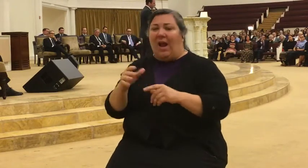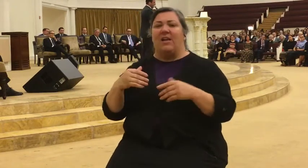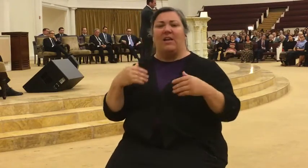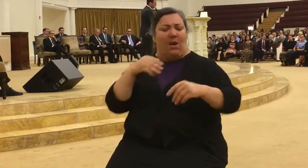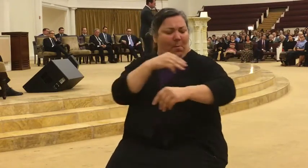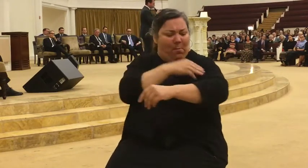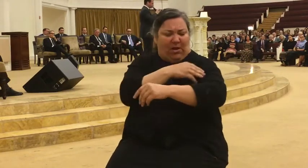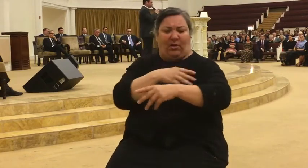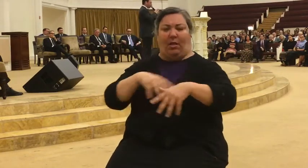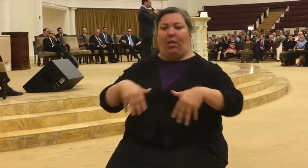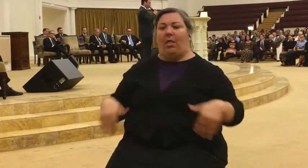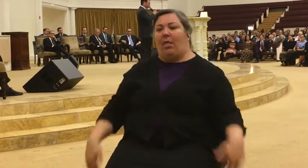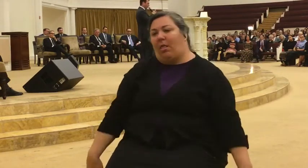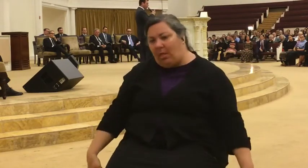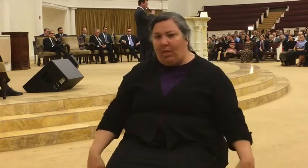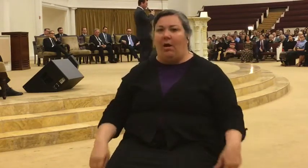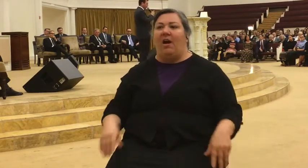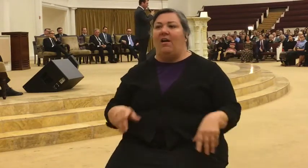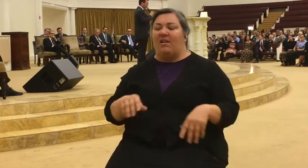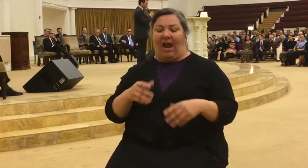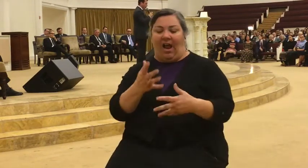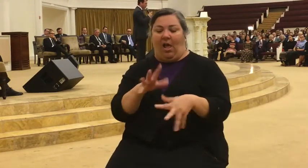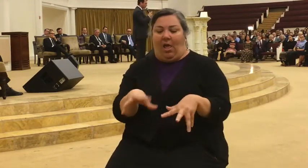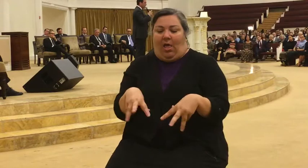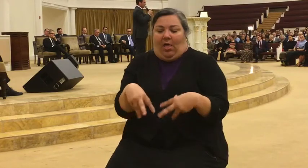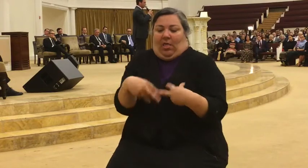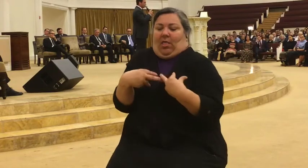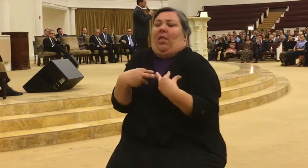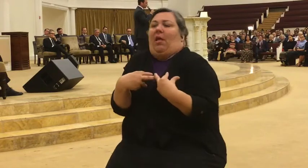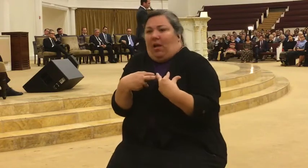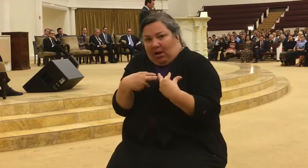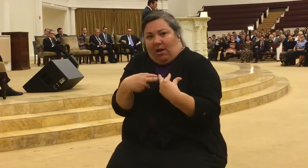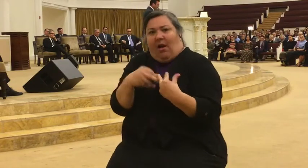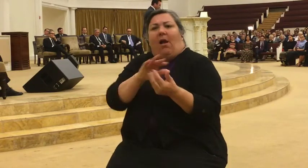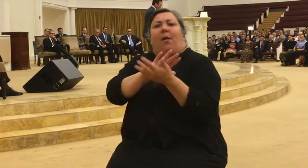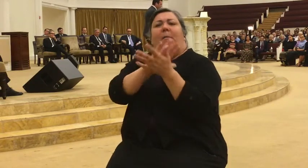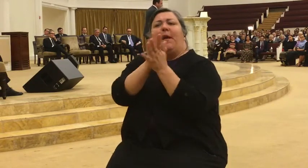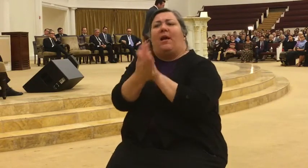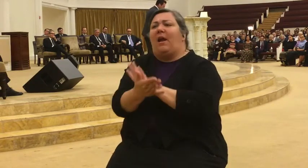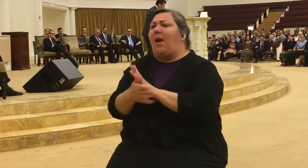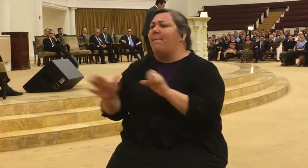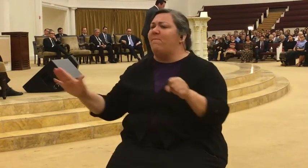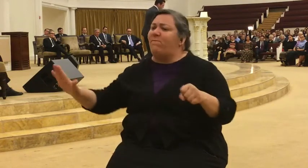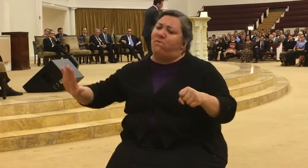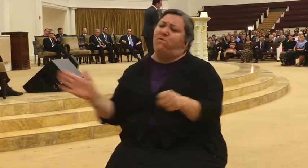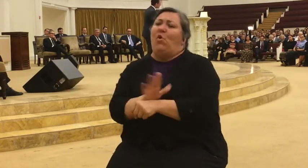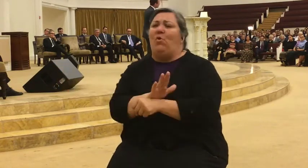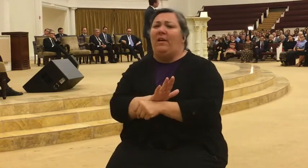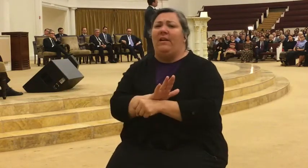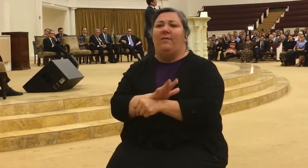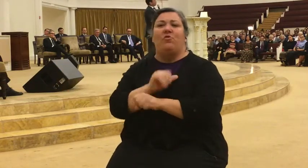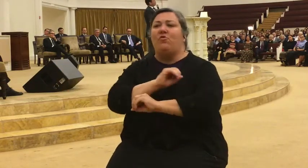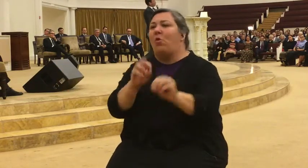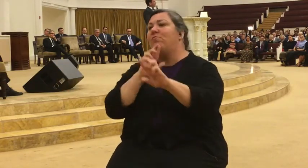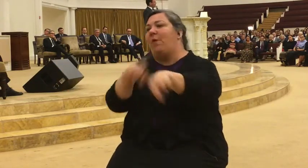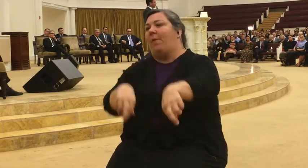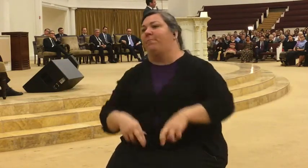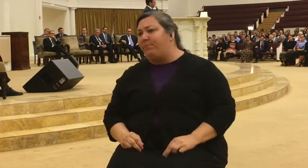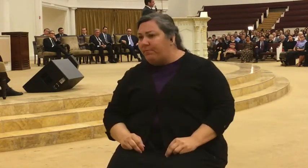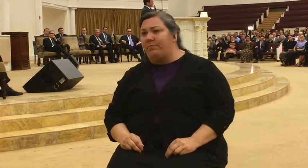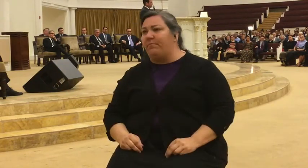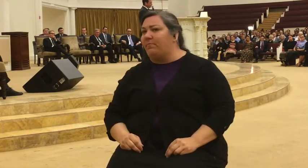spastic. His hands and his feet curled in on themselves like claws. He was completely unresponsive. He was